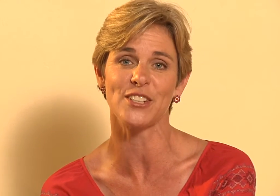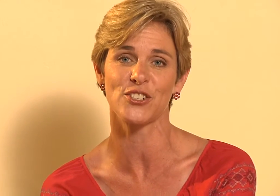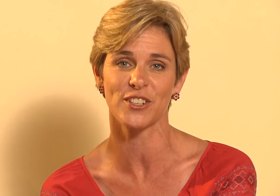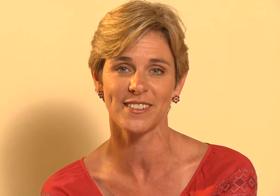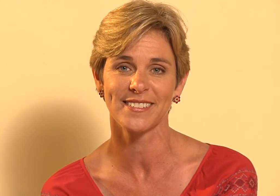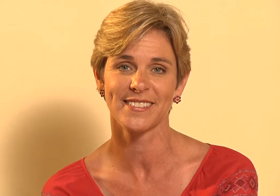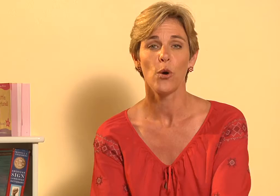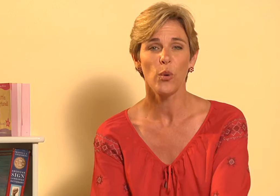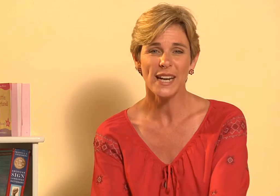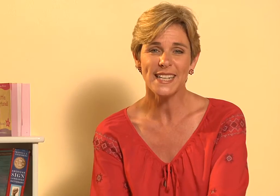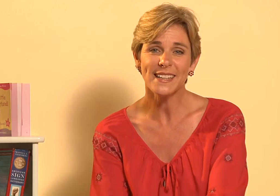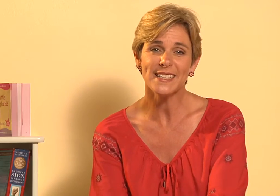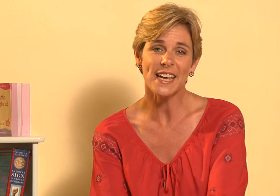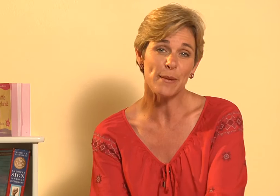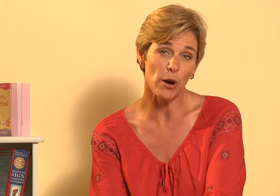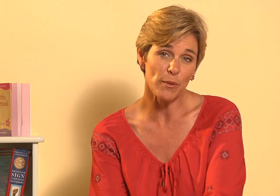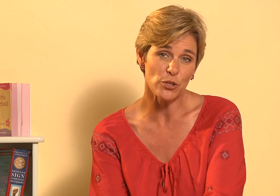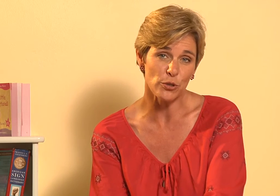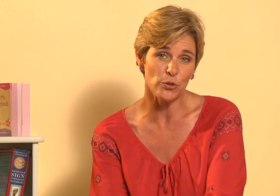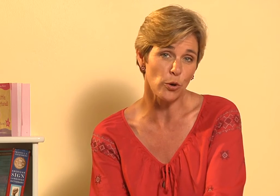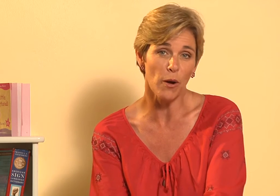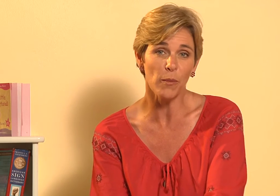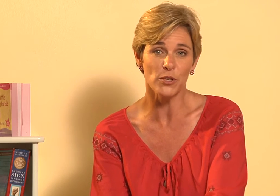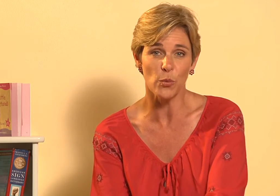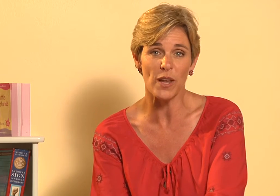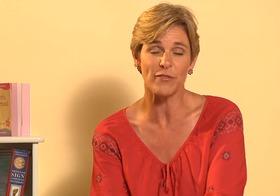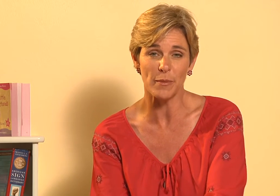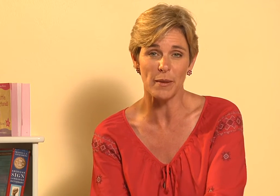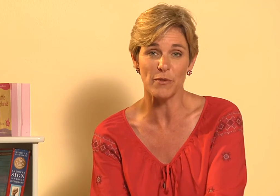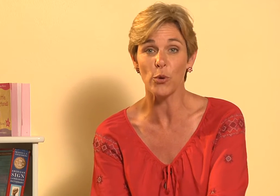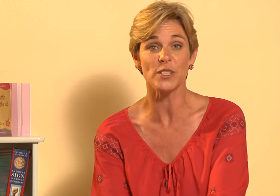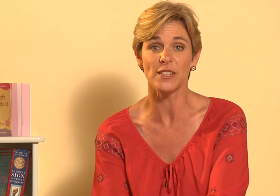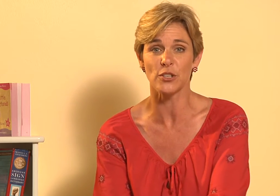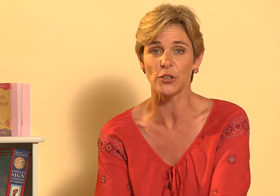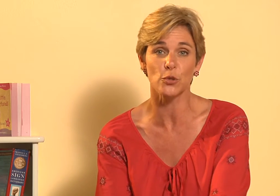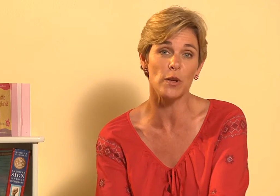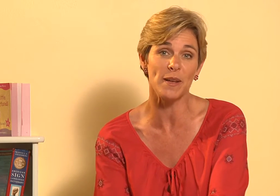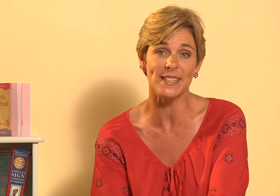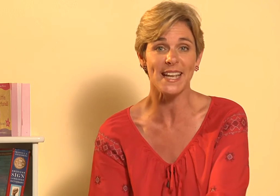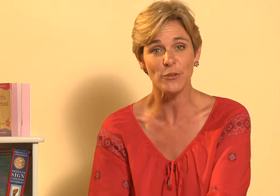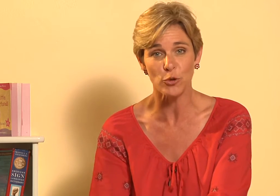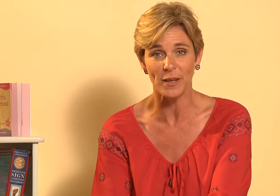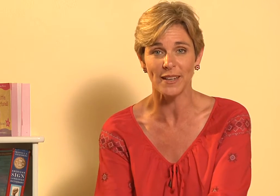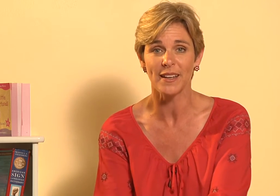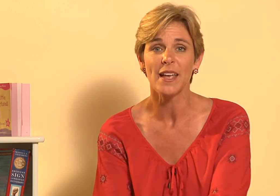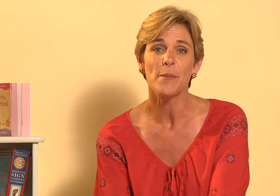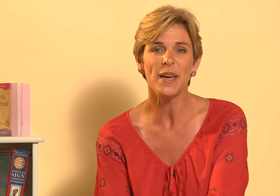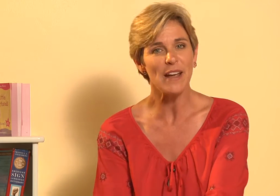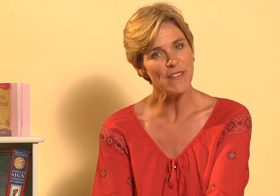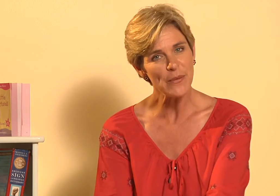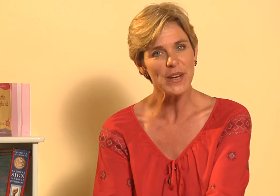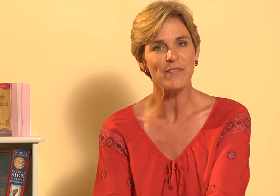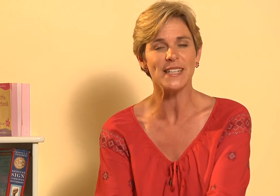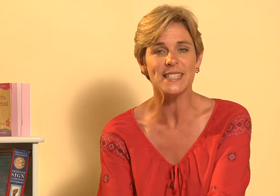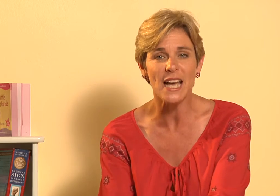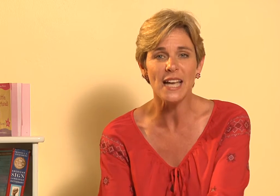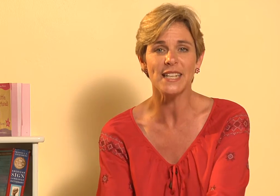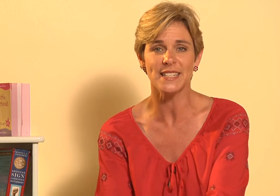age. When I'd take the tiny Barbie shoes or marbles away from him, of course he'd start screaming and tantruming, but I found that if I'd sign and say